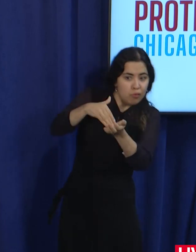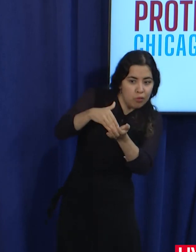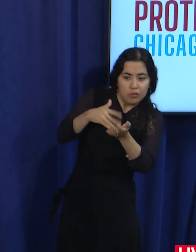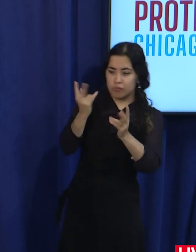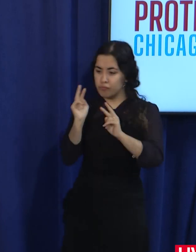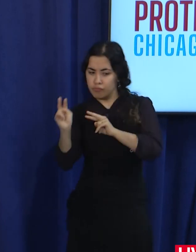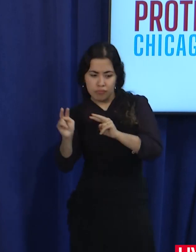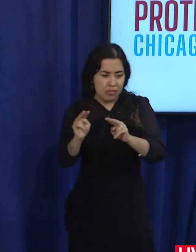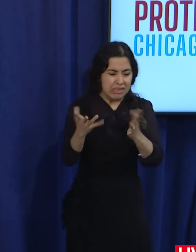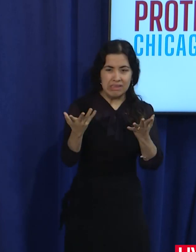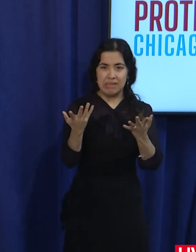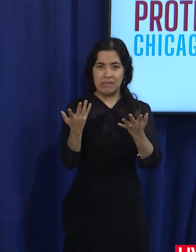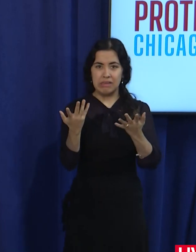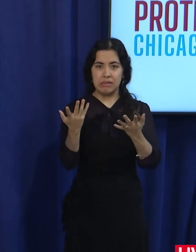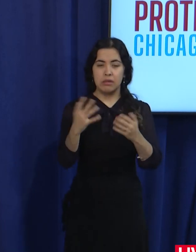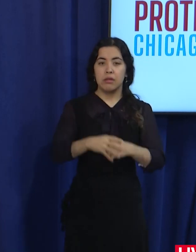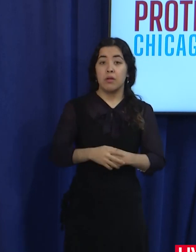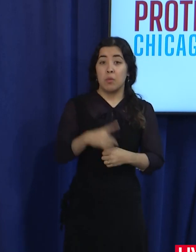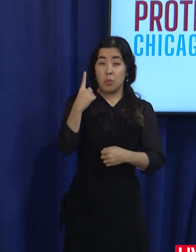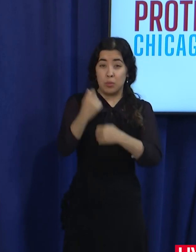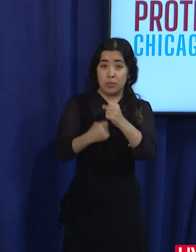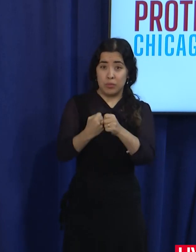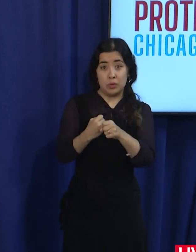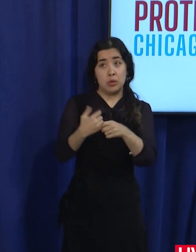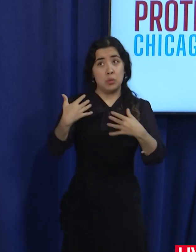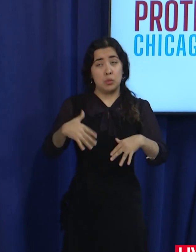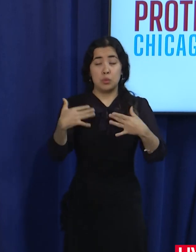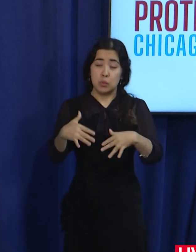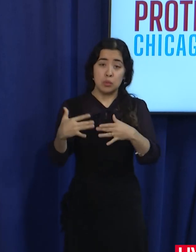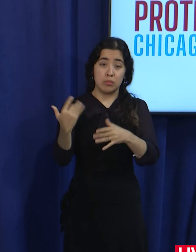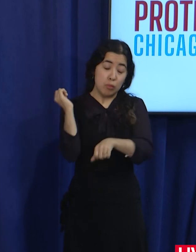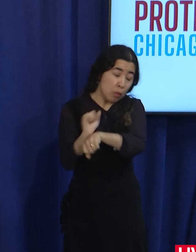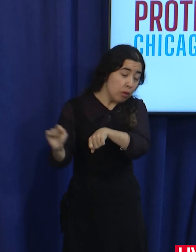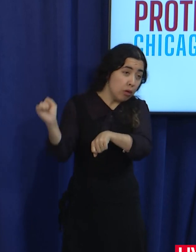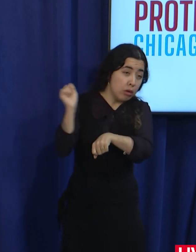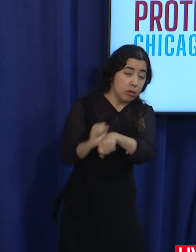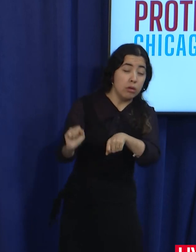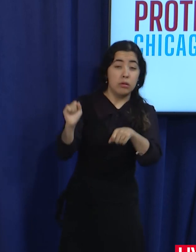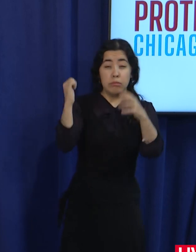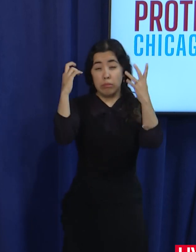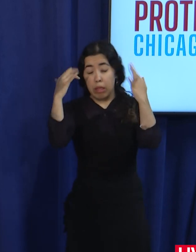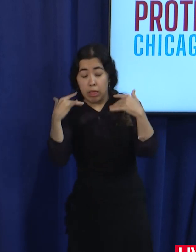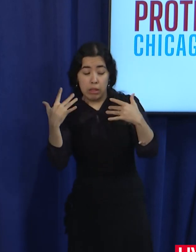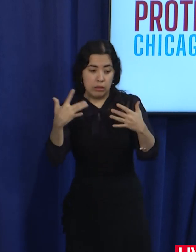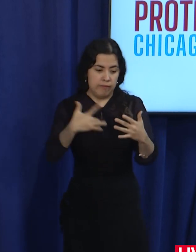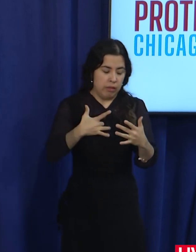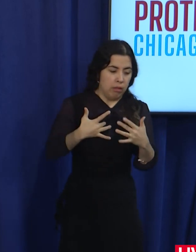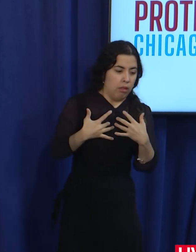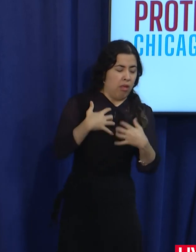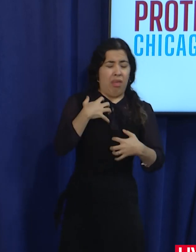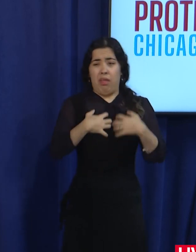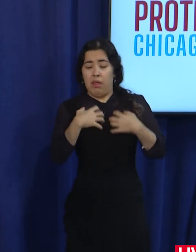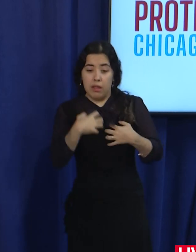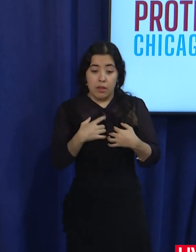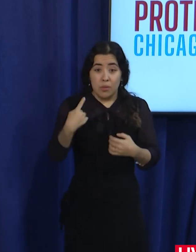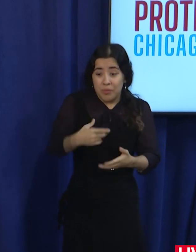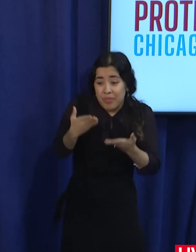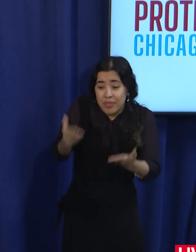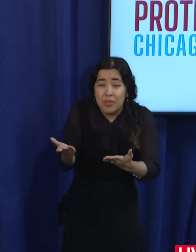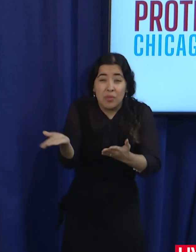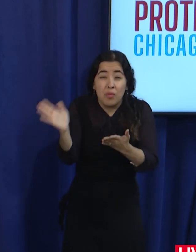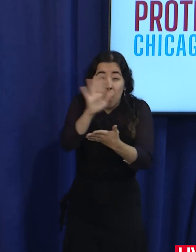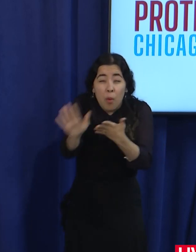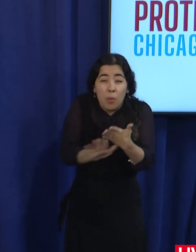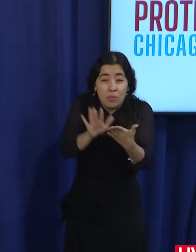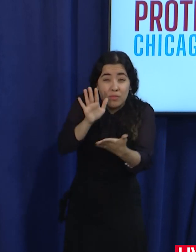of work. And this work is not just physical, it's emotional. We are there with the patients as they are critically ill, and try